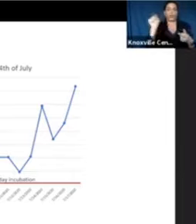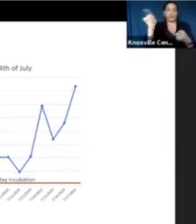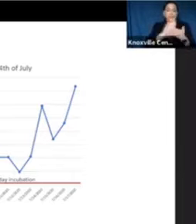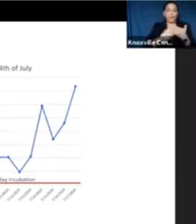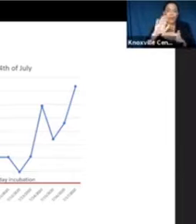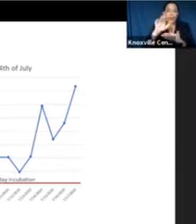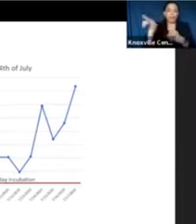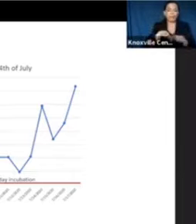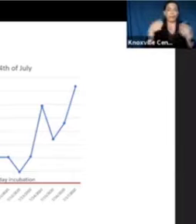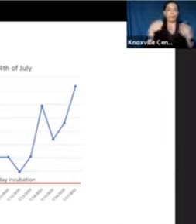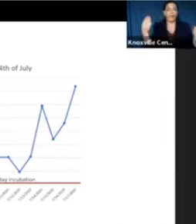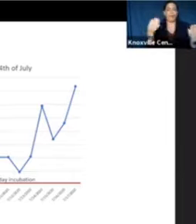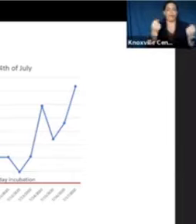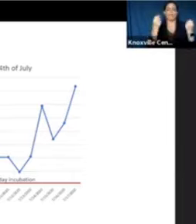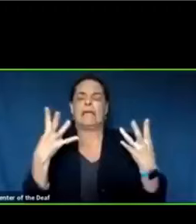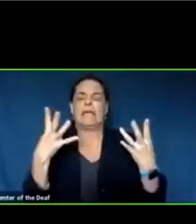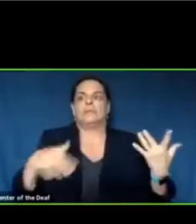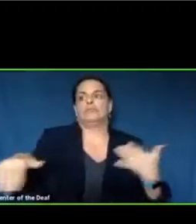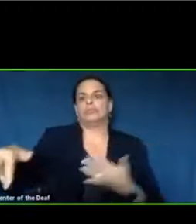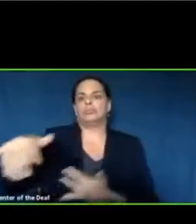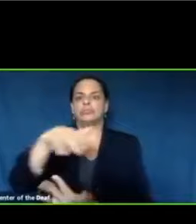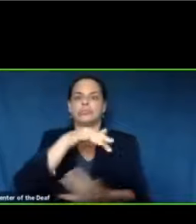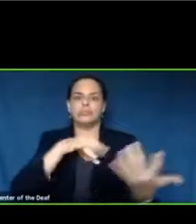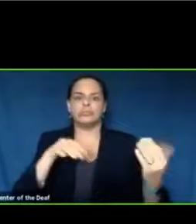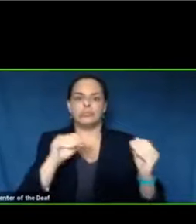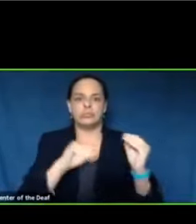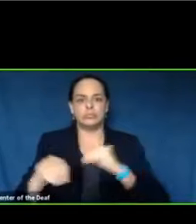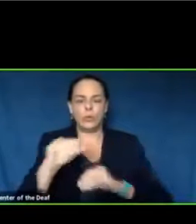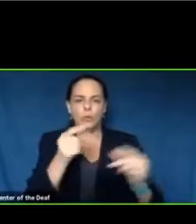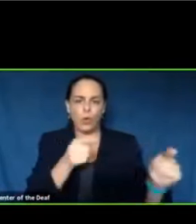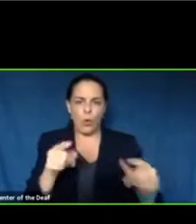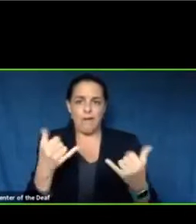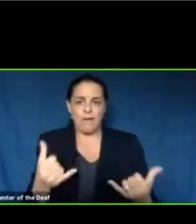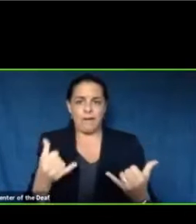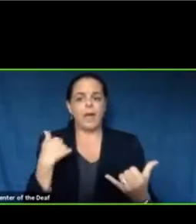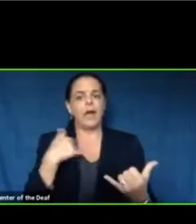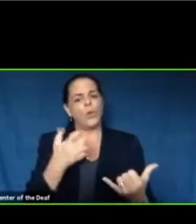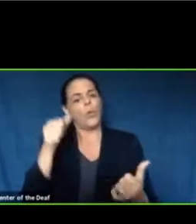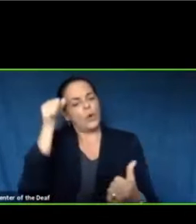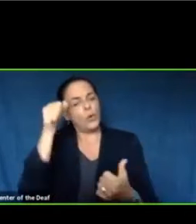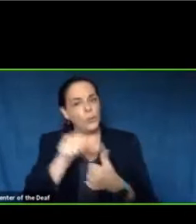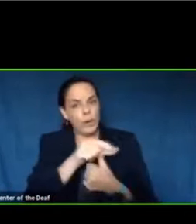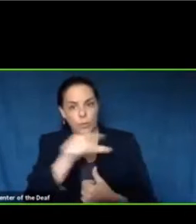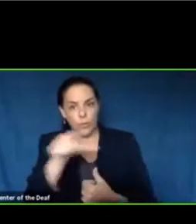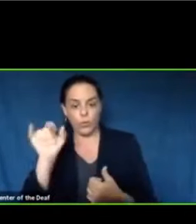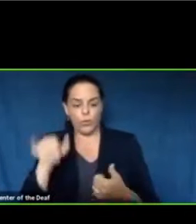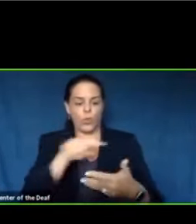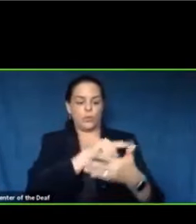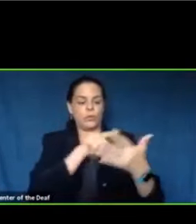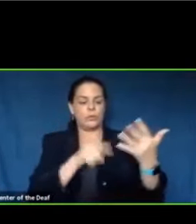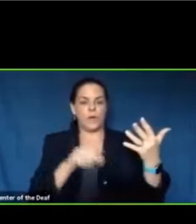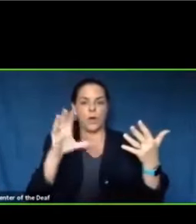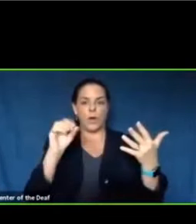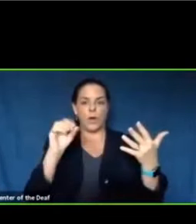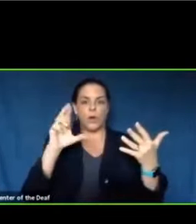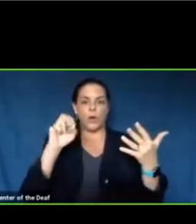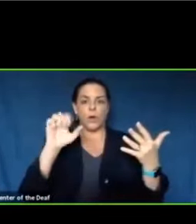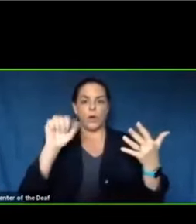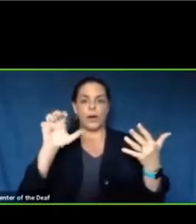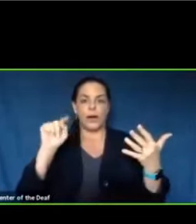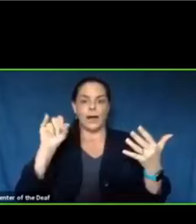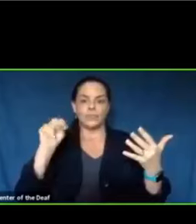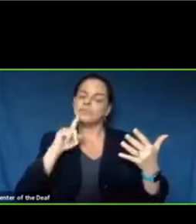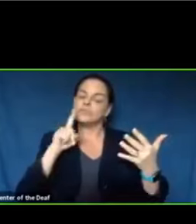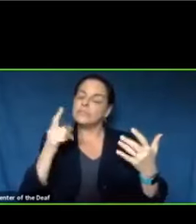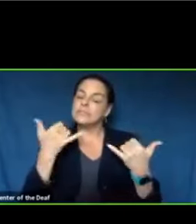of activity and movement happening right now that we want to remind people that those 5 core actions still come into